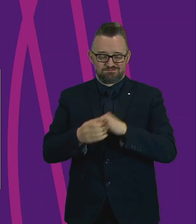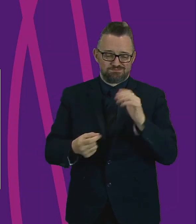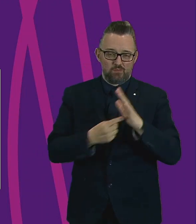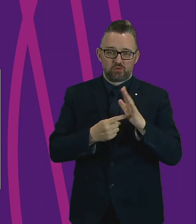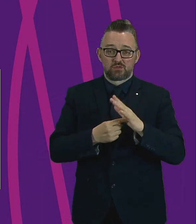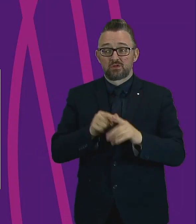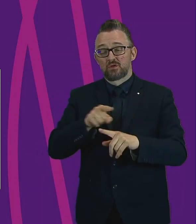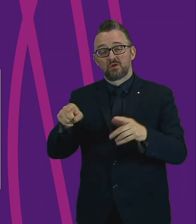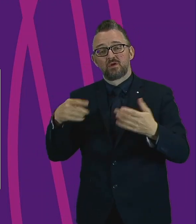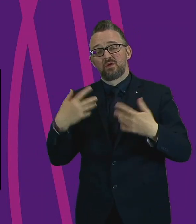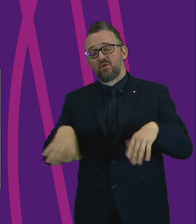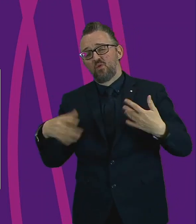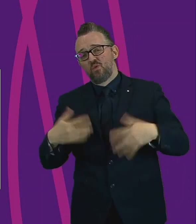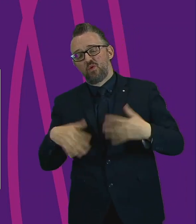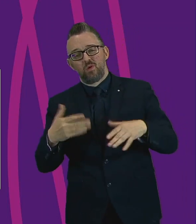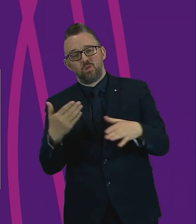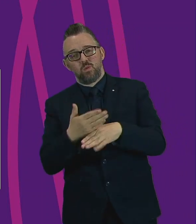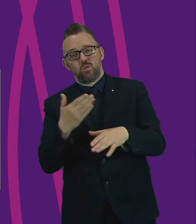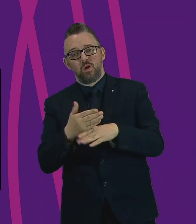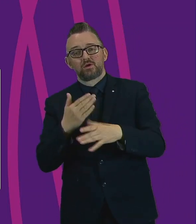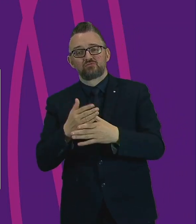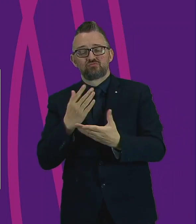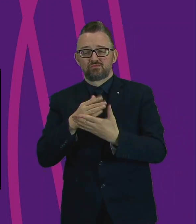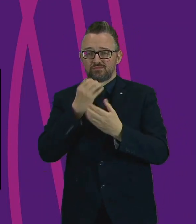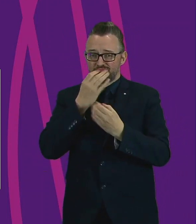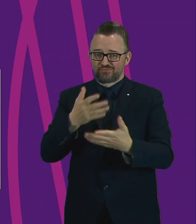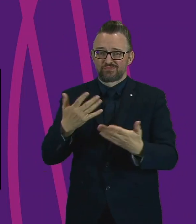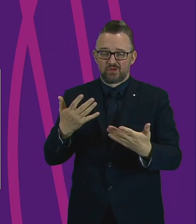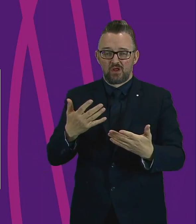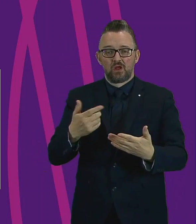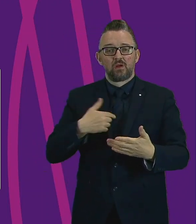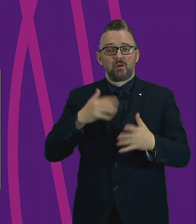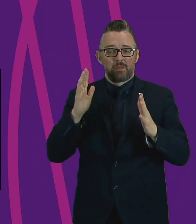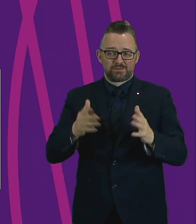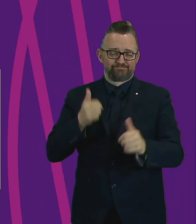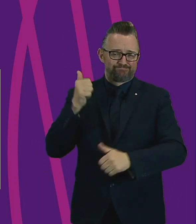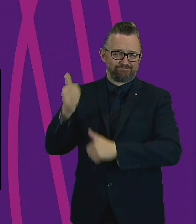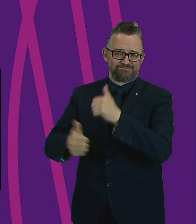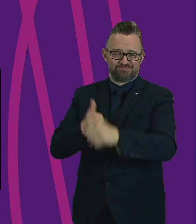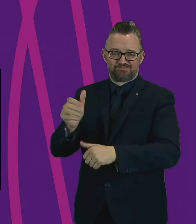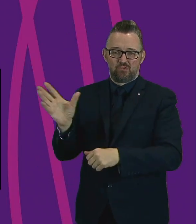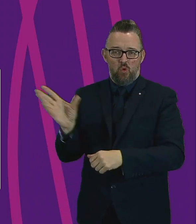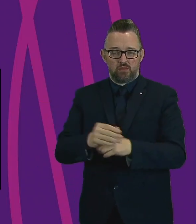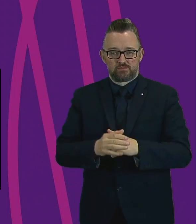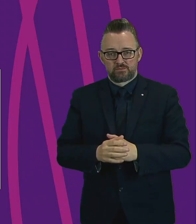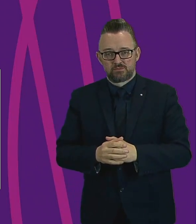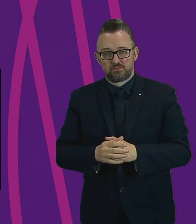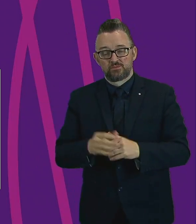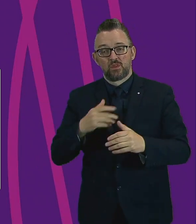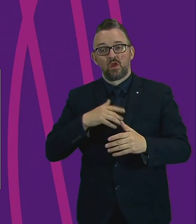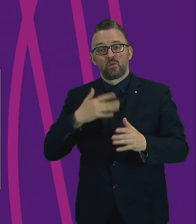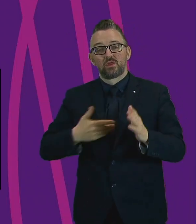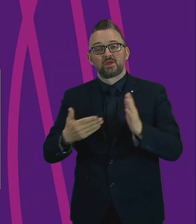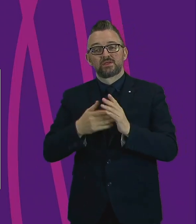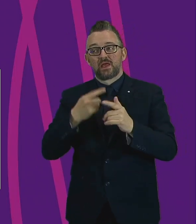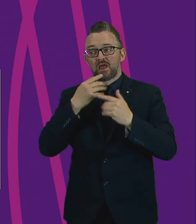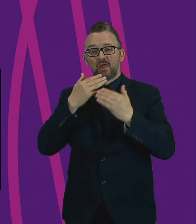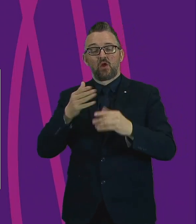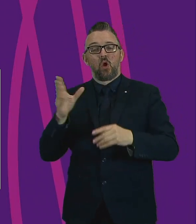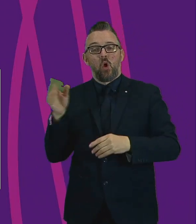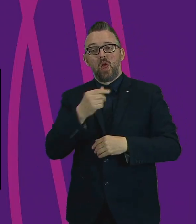do a fabulous and hugely important work every day and must be commended. I want also to thank people across Scotland for